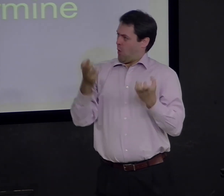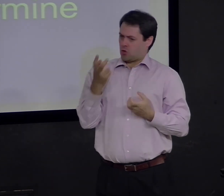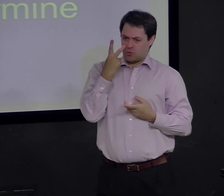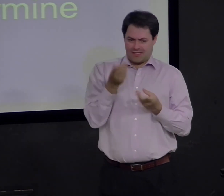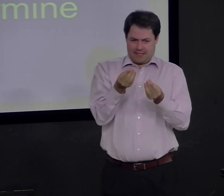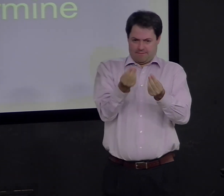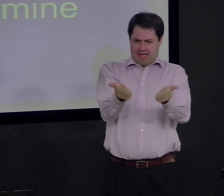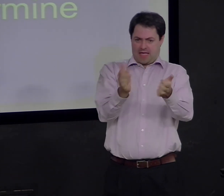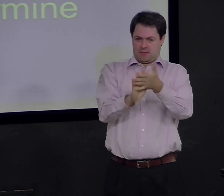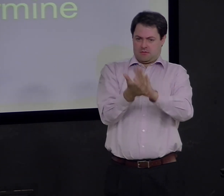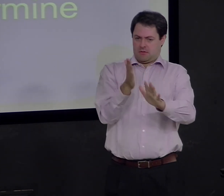language use.